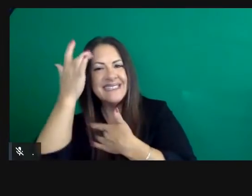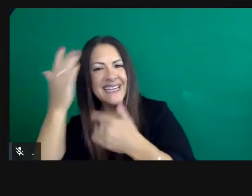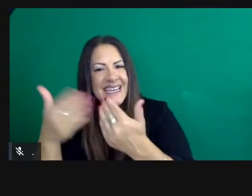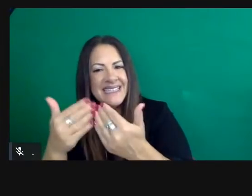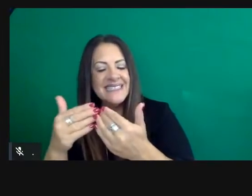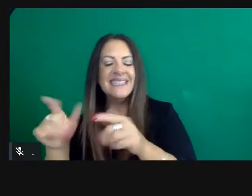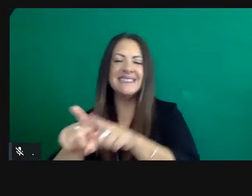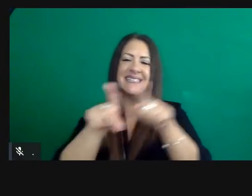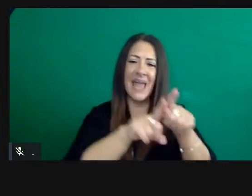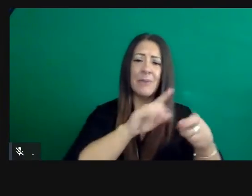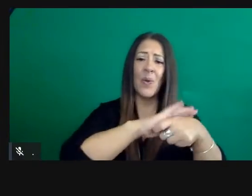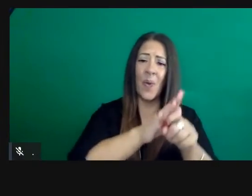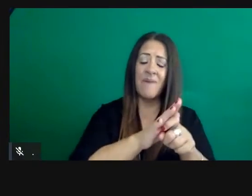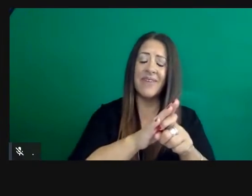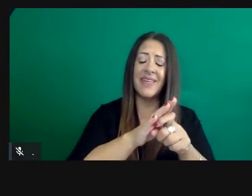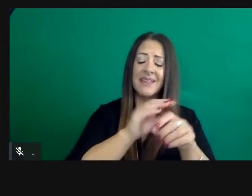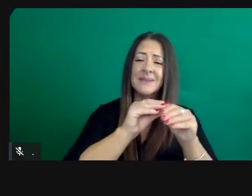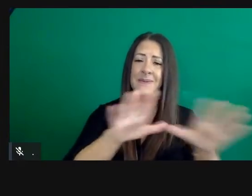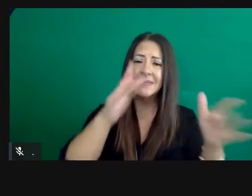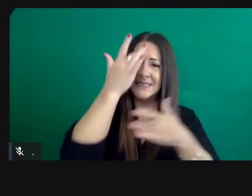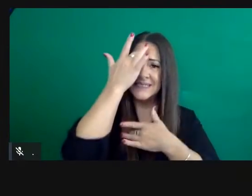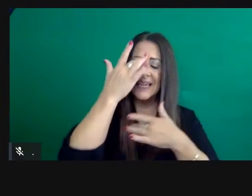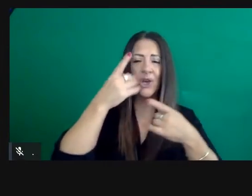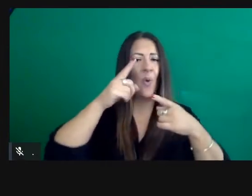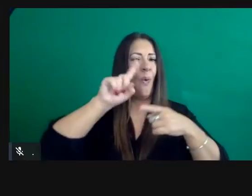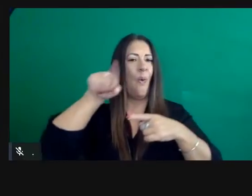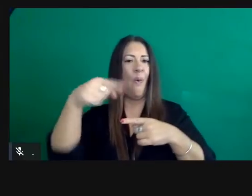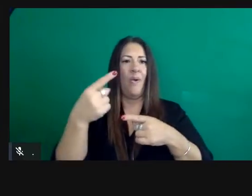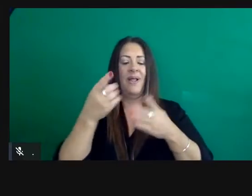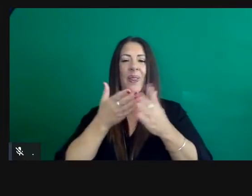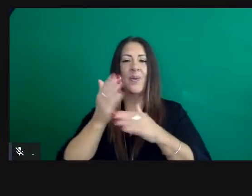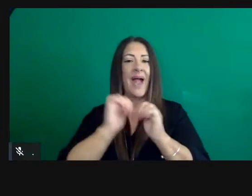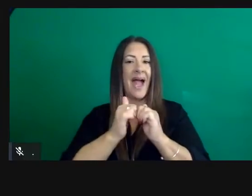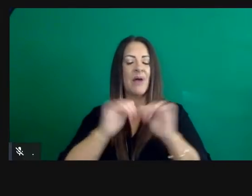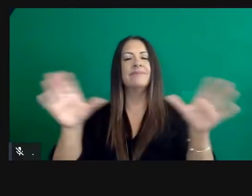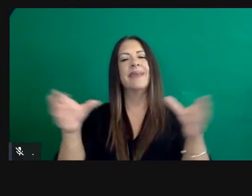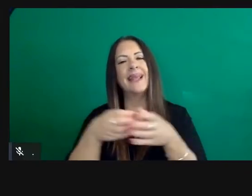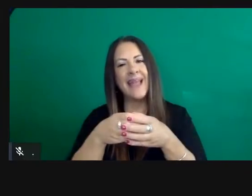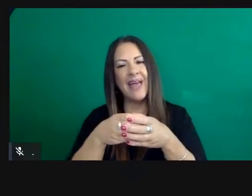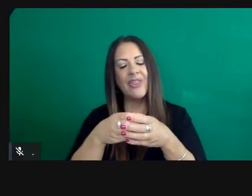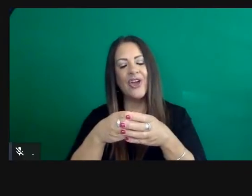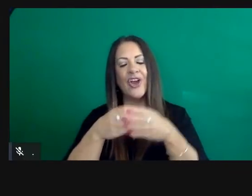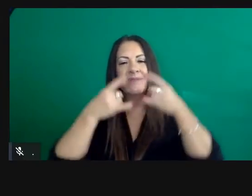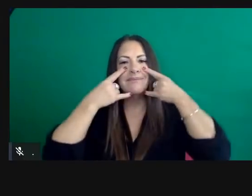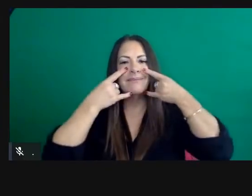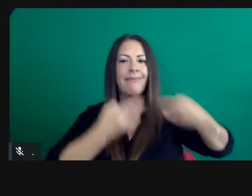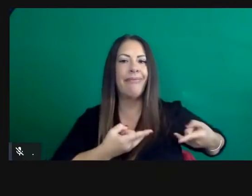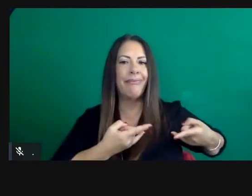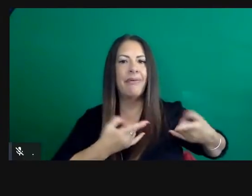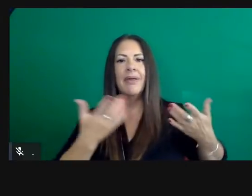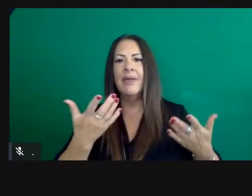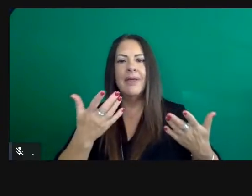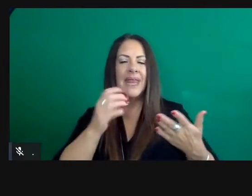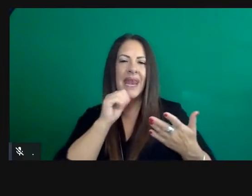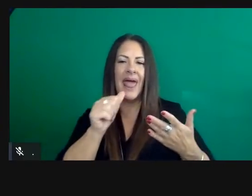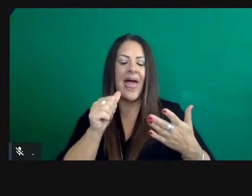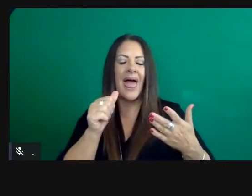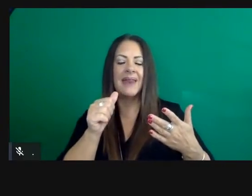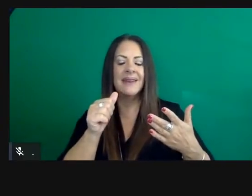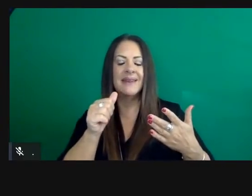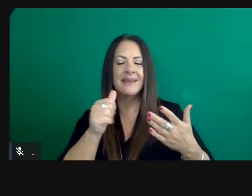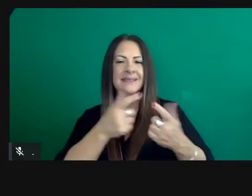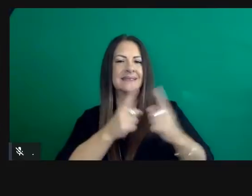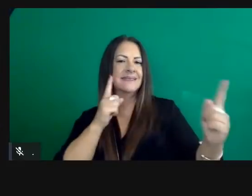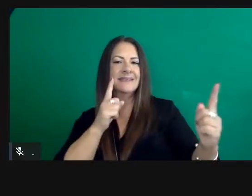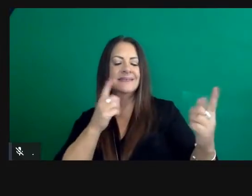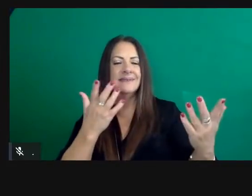more potential for gathering, and that we come out of it with continued reduced cases, and that we don't see that surge